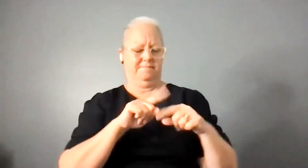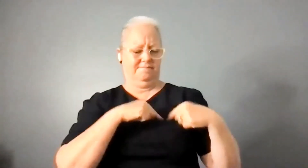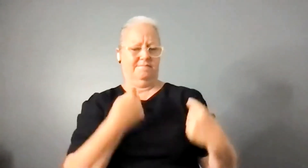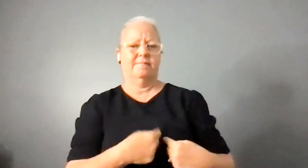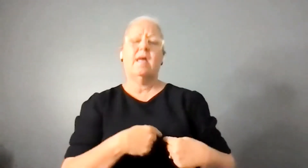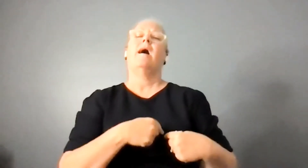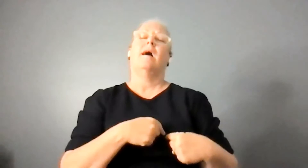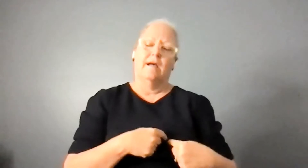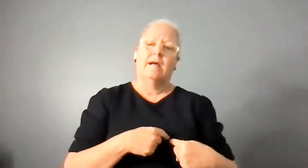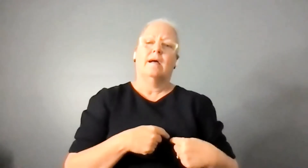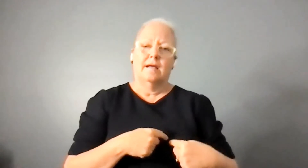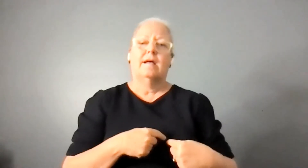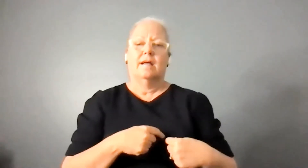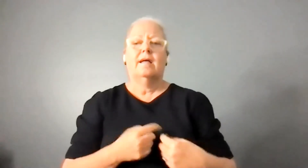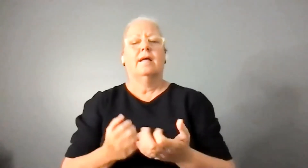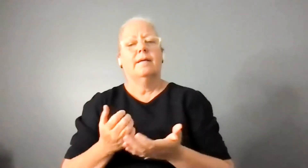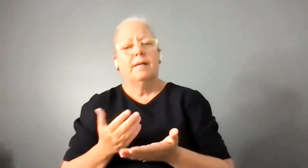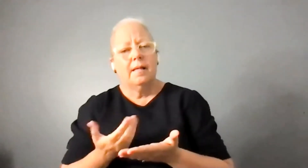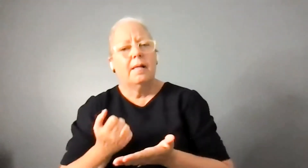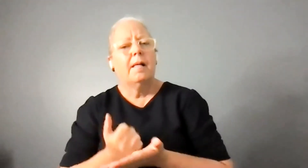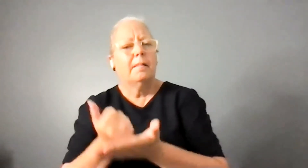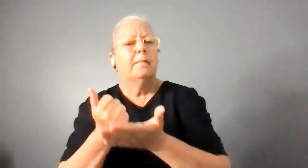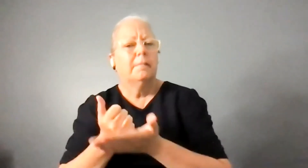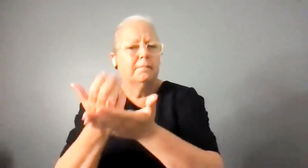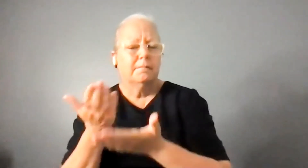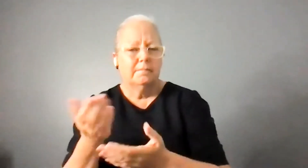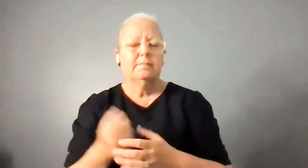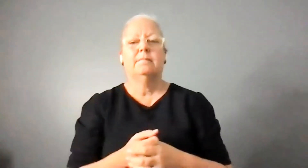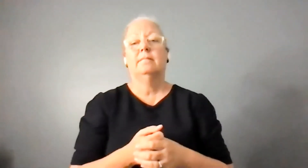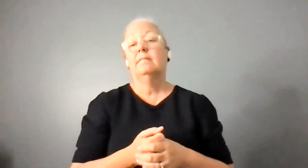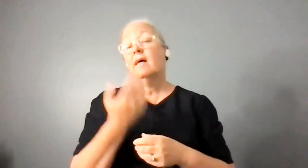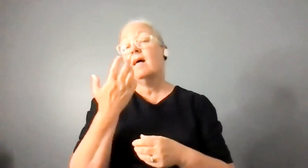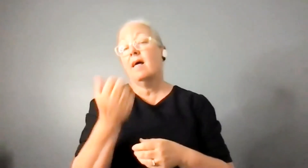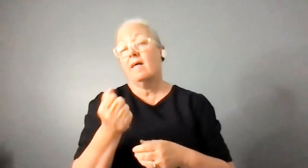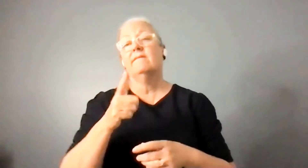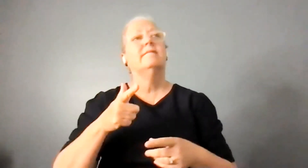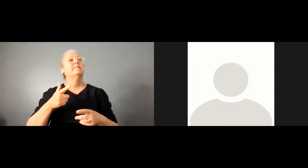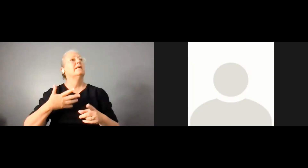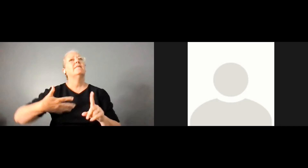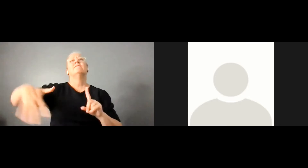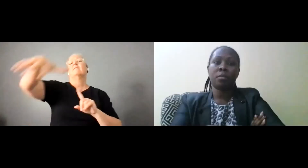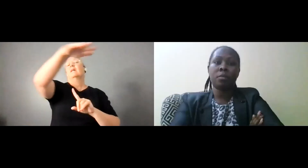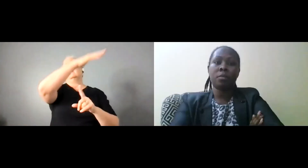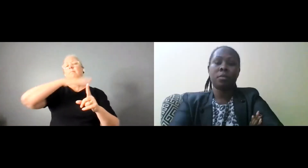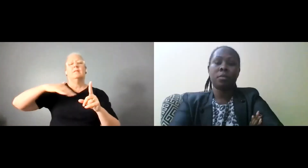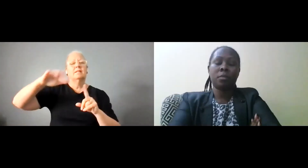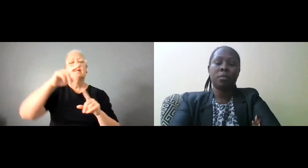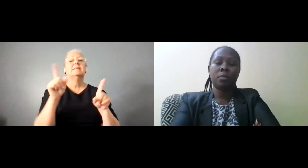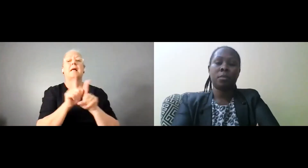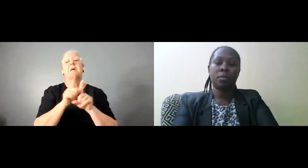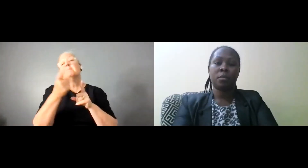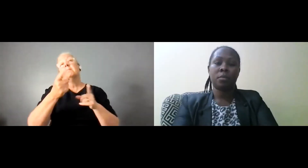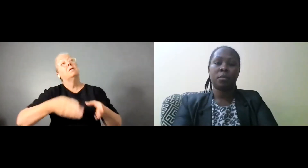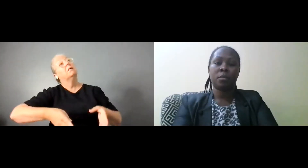Also, there is environmental barrier, which, for example, the buildings are not accessible, either